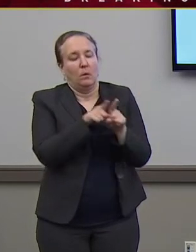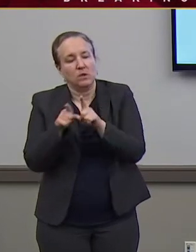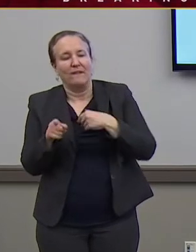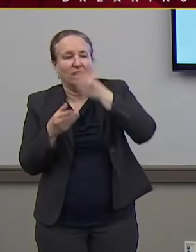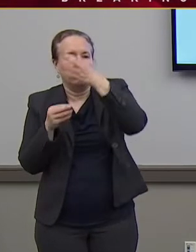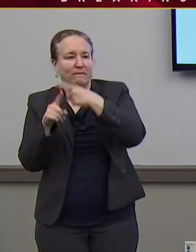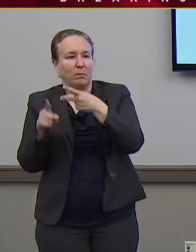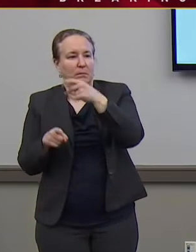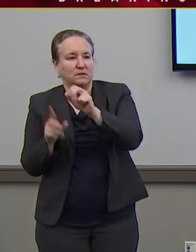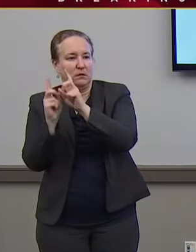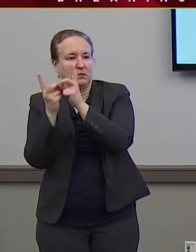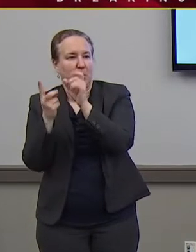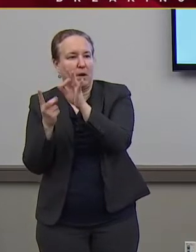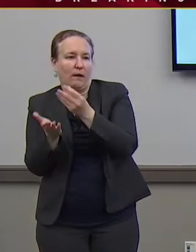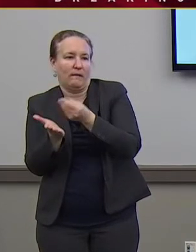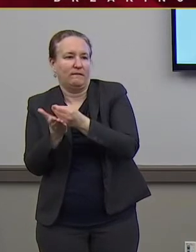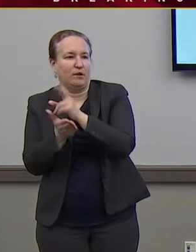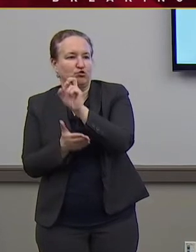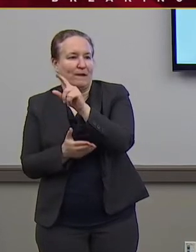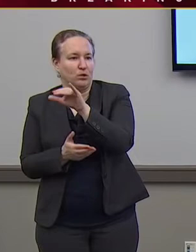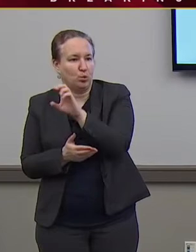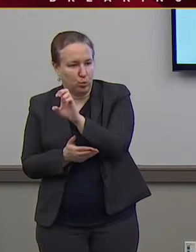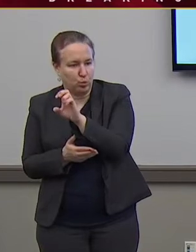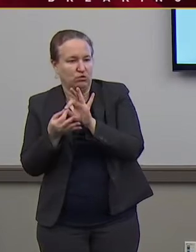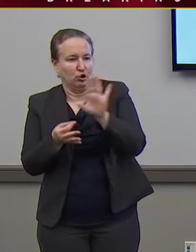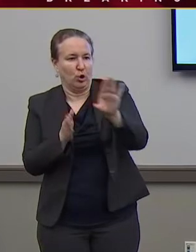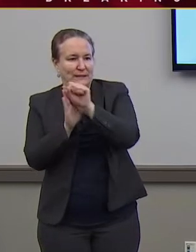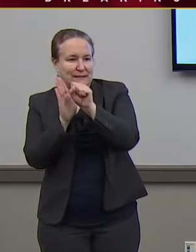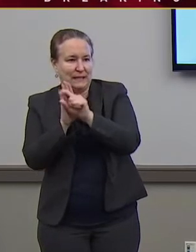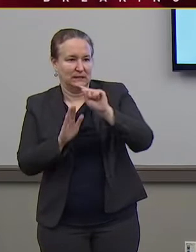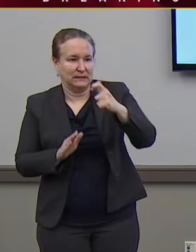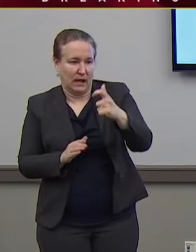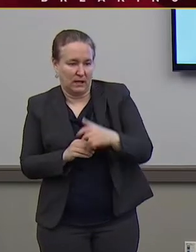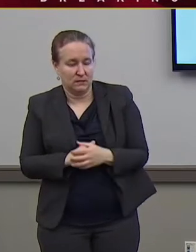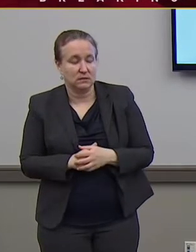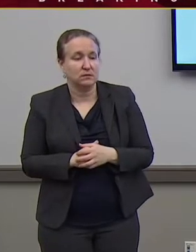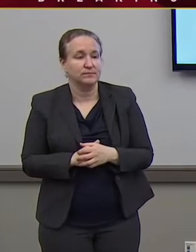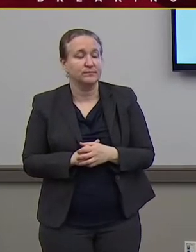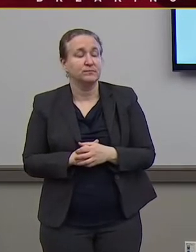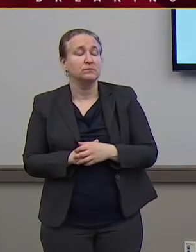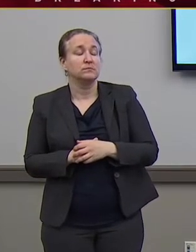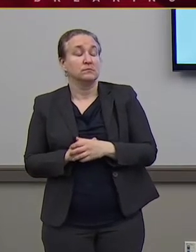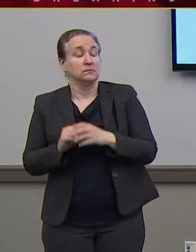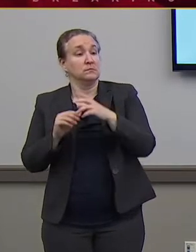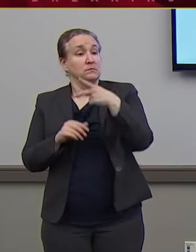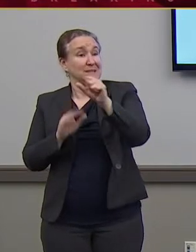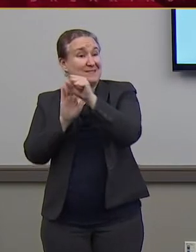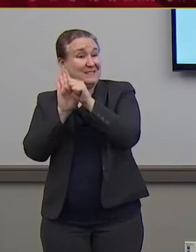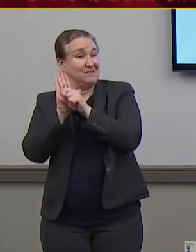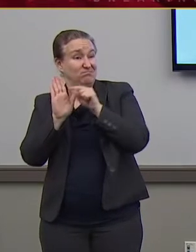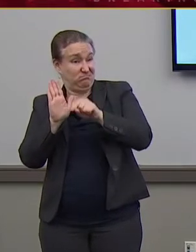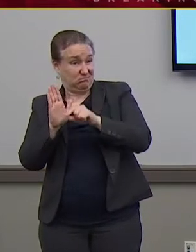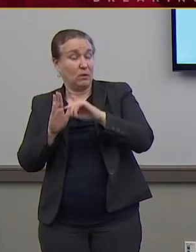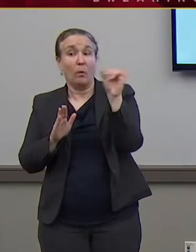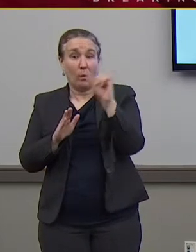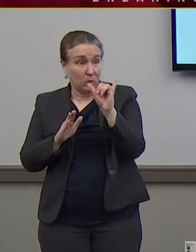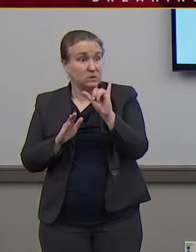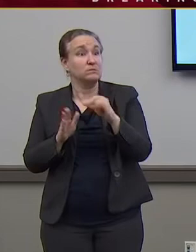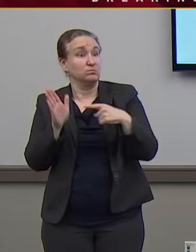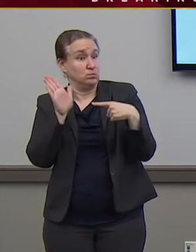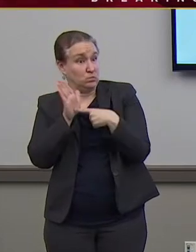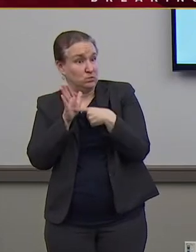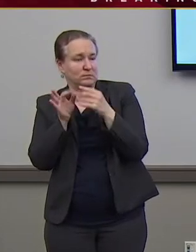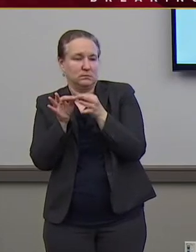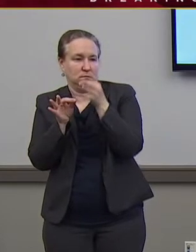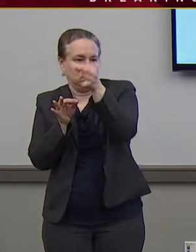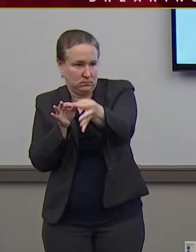the Pennsylvania Department of Revenue regarding your state taxes. Pennsylvania has also extended the deadline